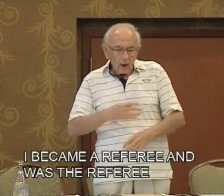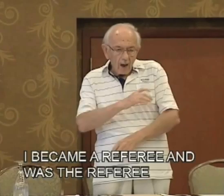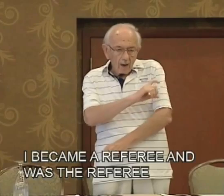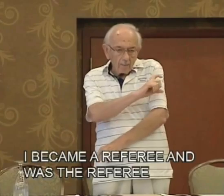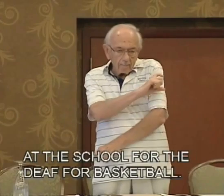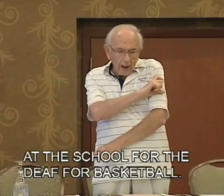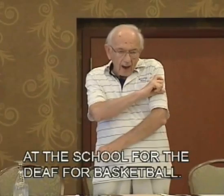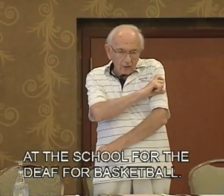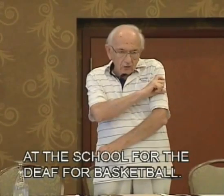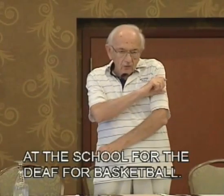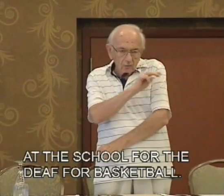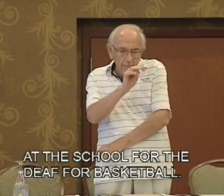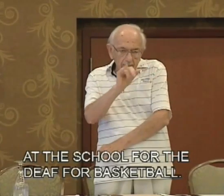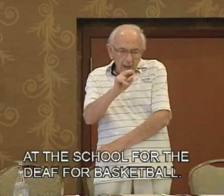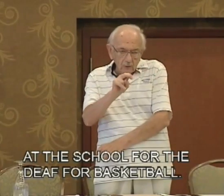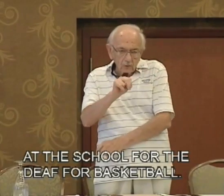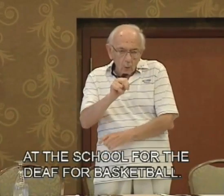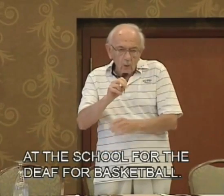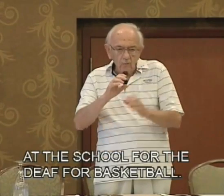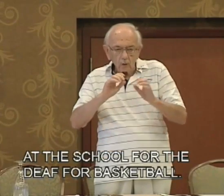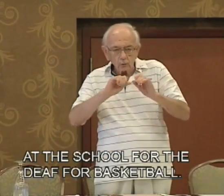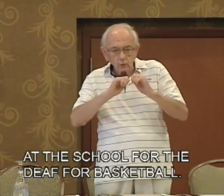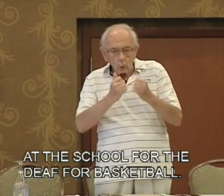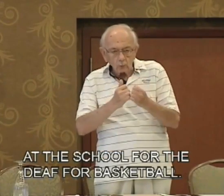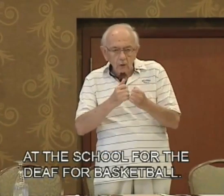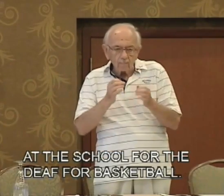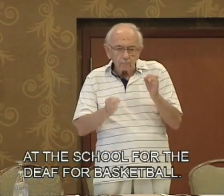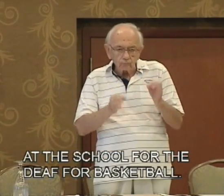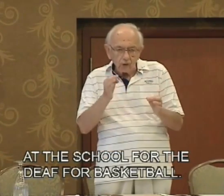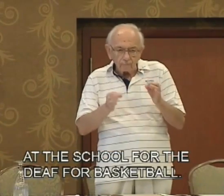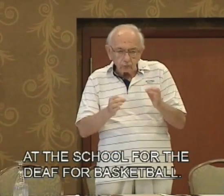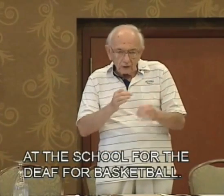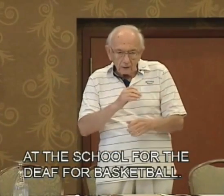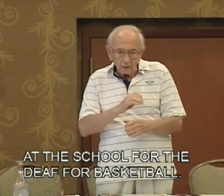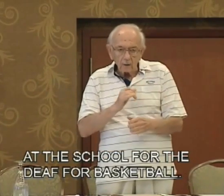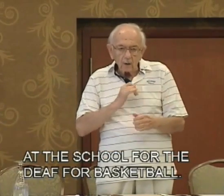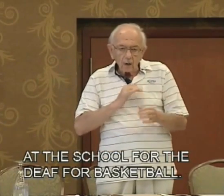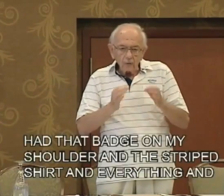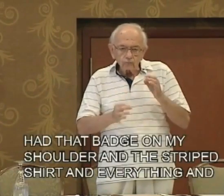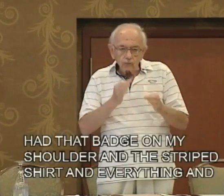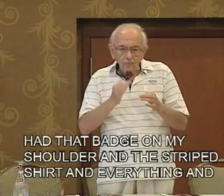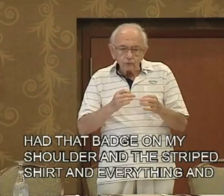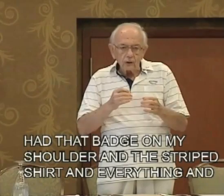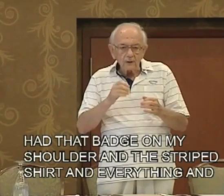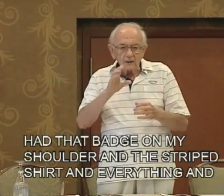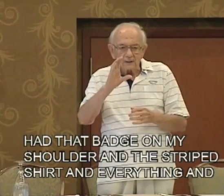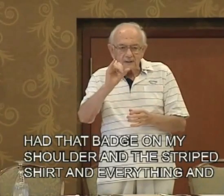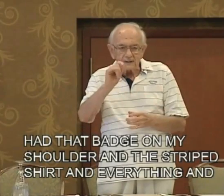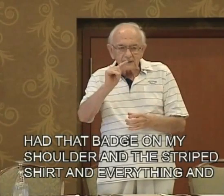basketball had that badge on my shoulder and the striped shirt and everything and was the referee